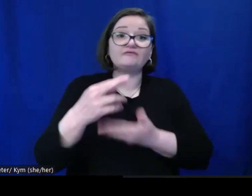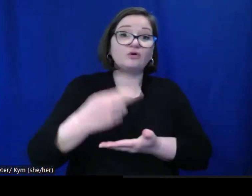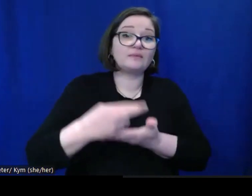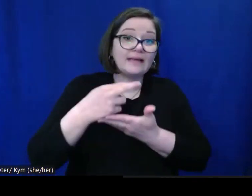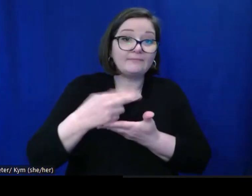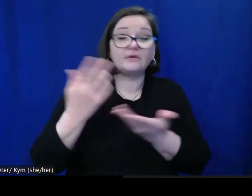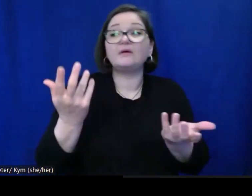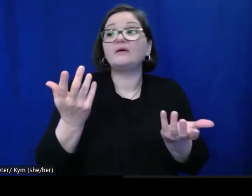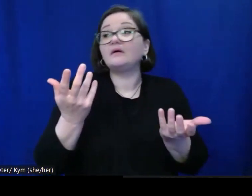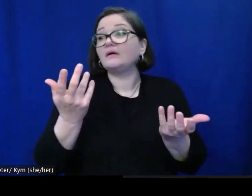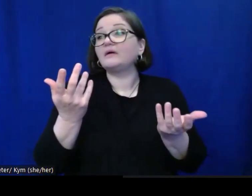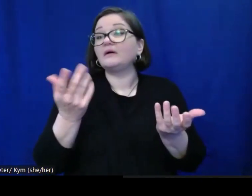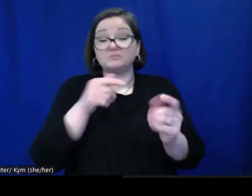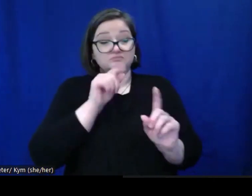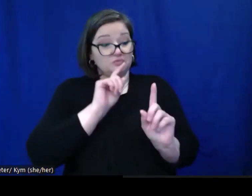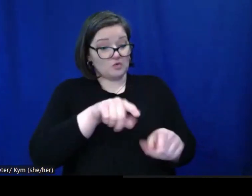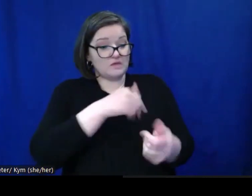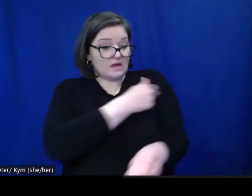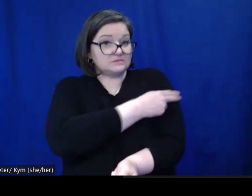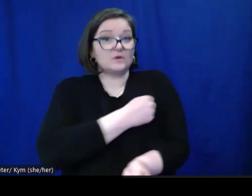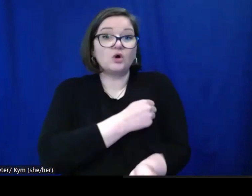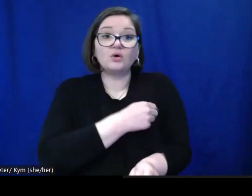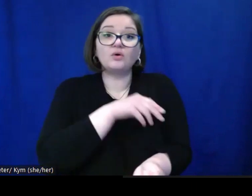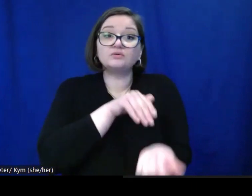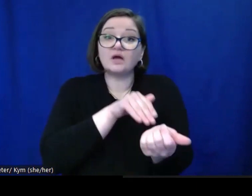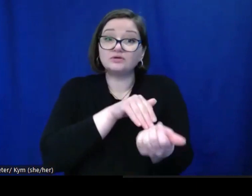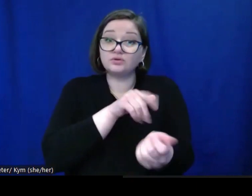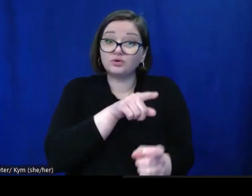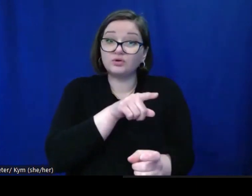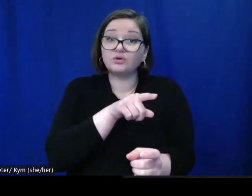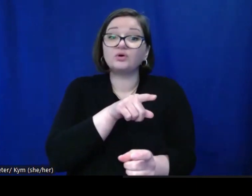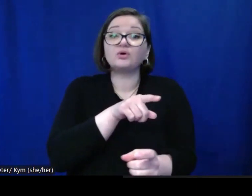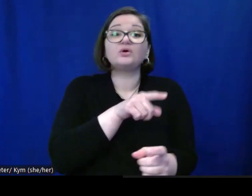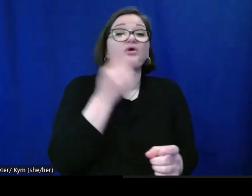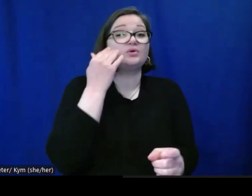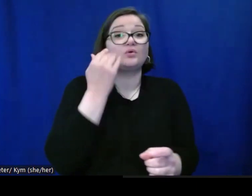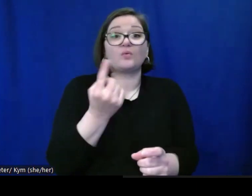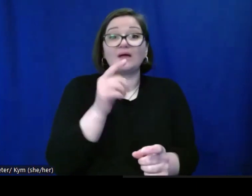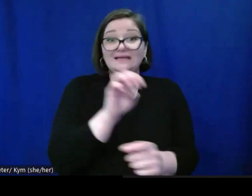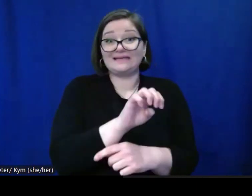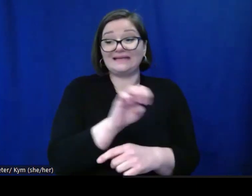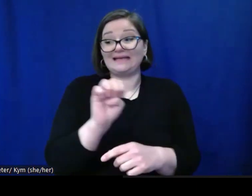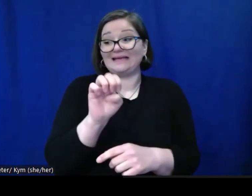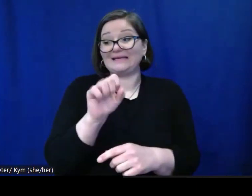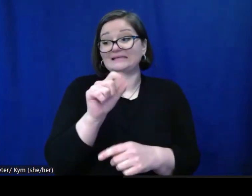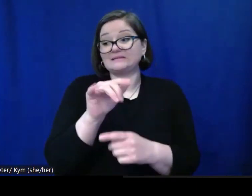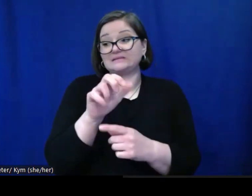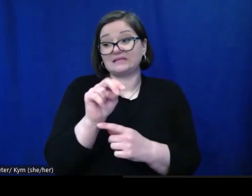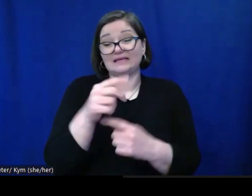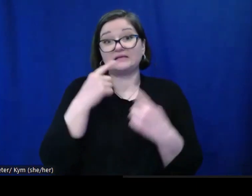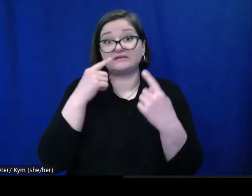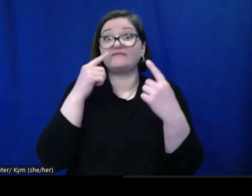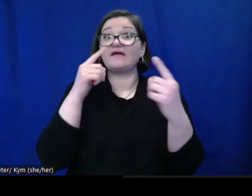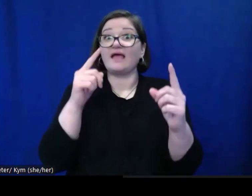at the hospital, and the hospital in Easton is famous for this, telling people,